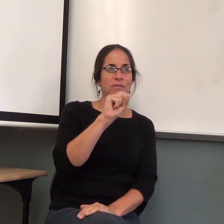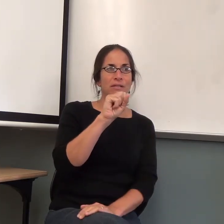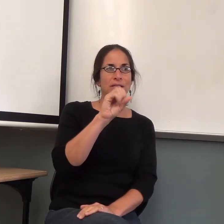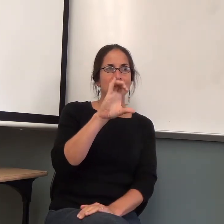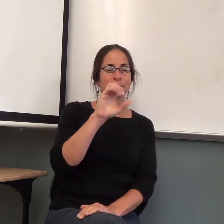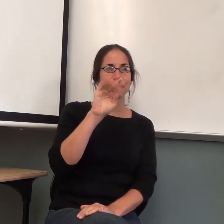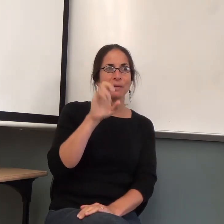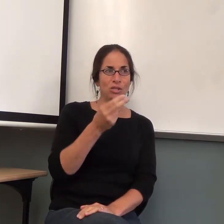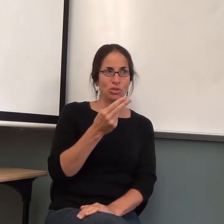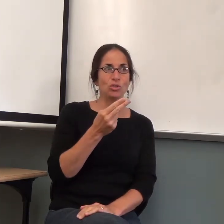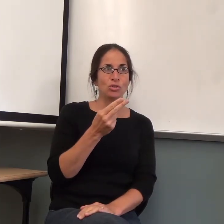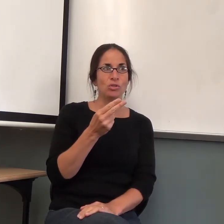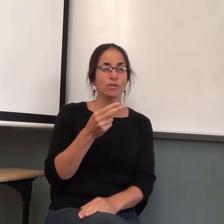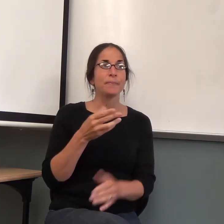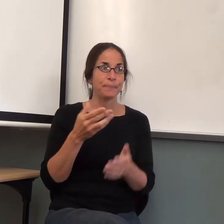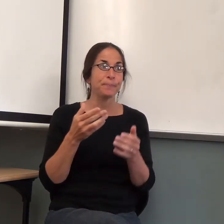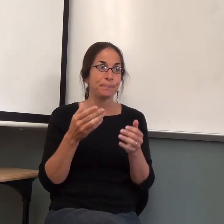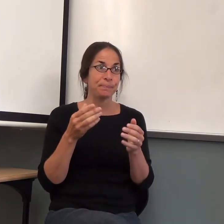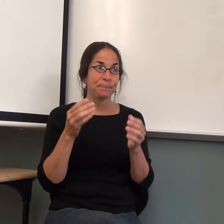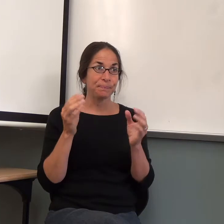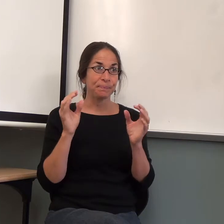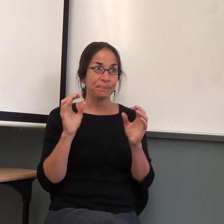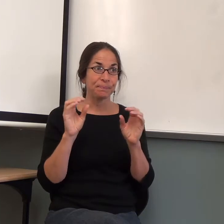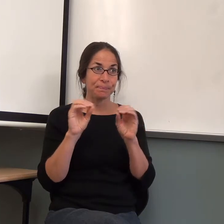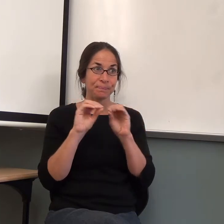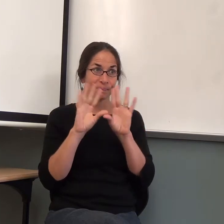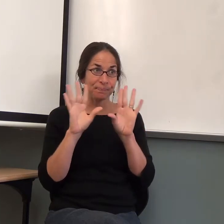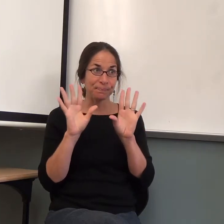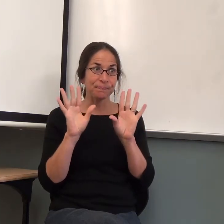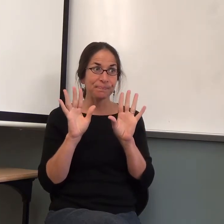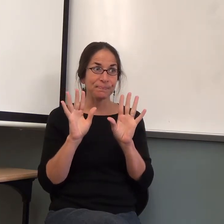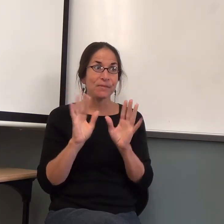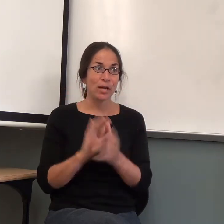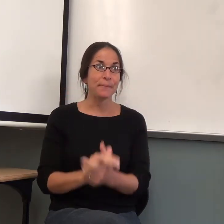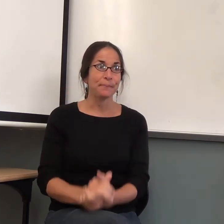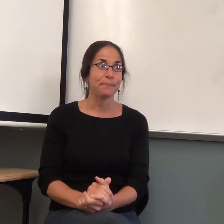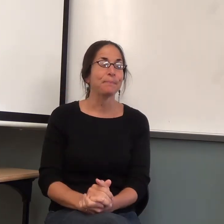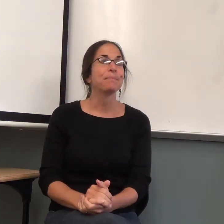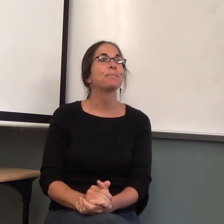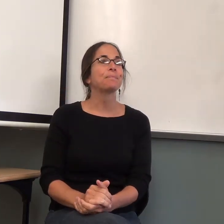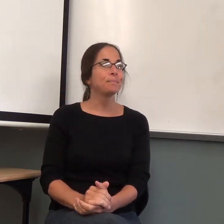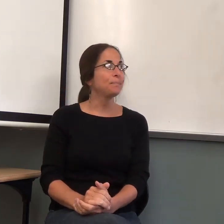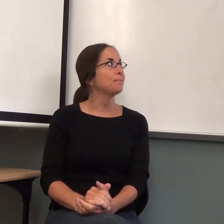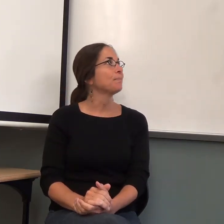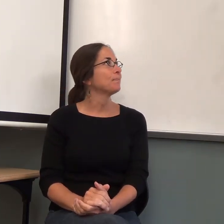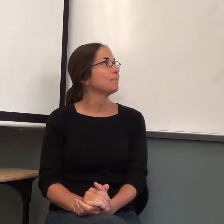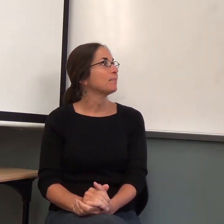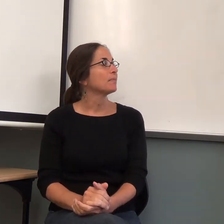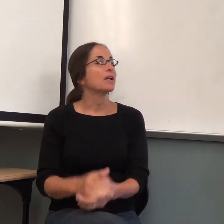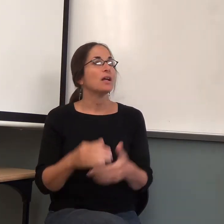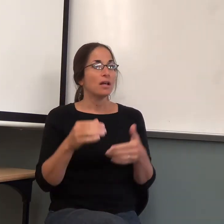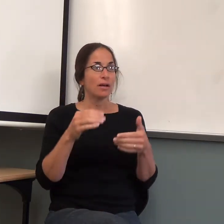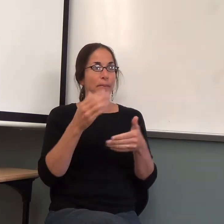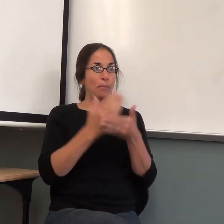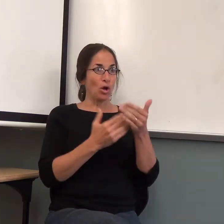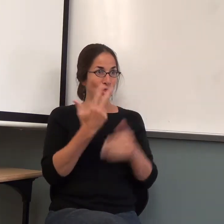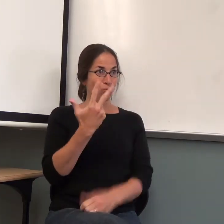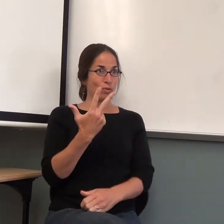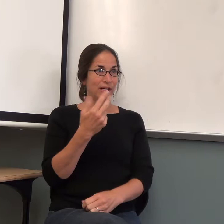and a part of speech, they should match, shouldn't they? Okay, now, the third part of this asks you to use